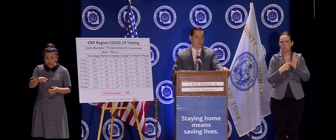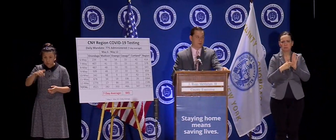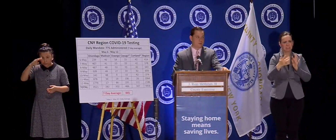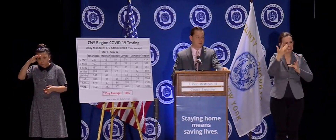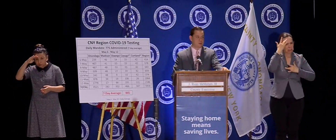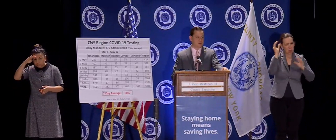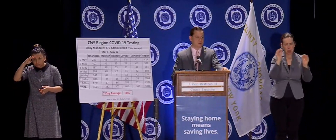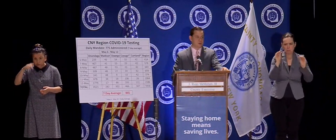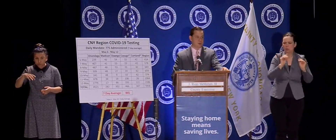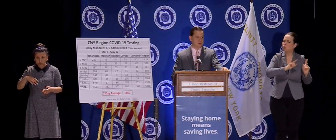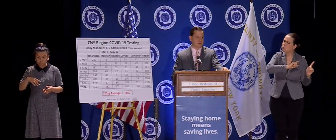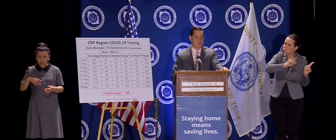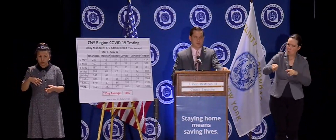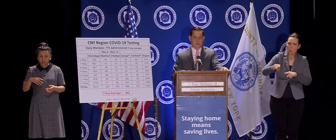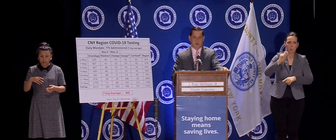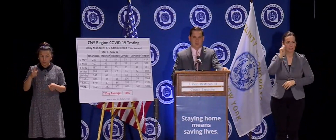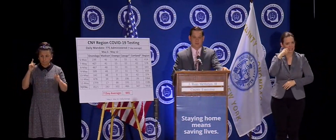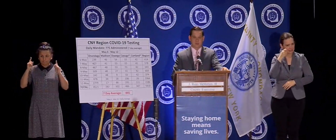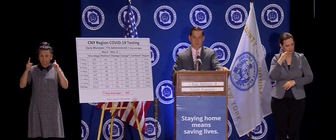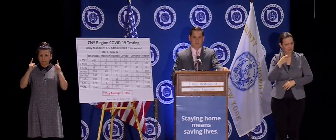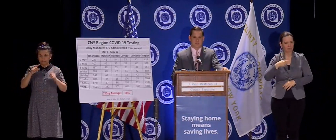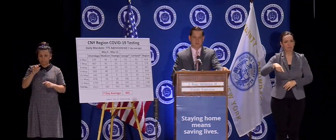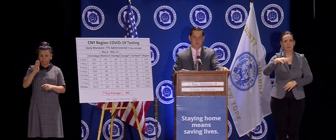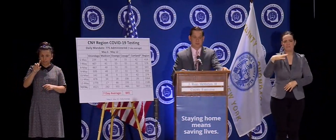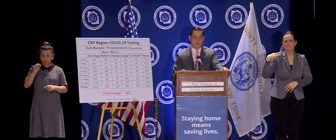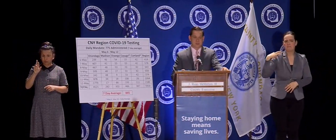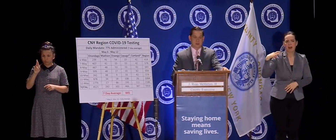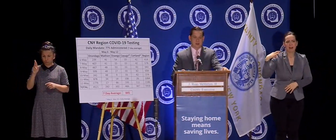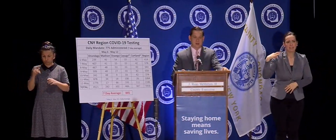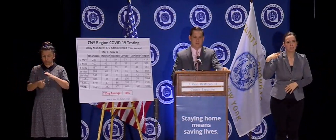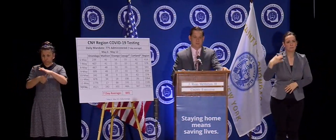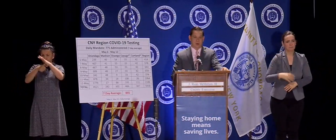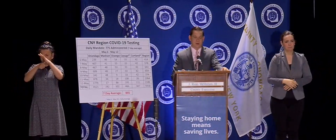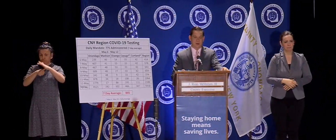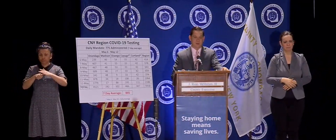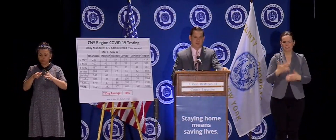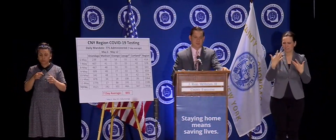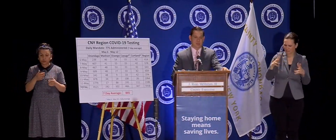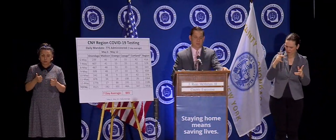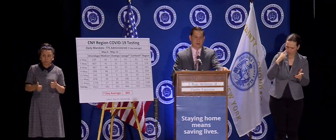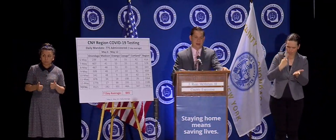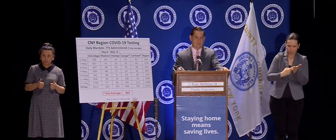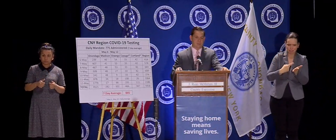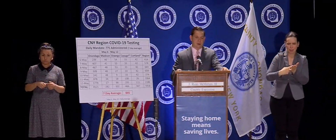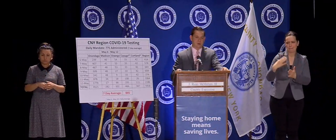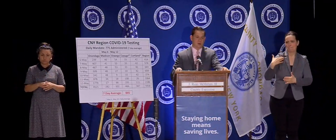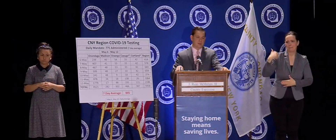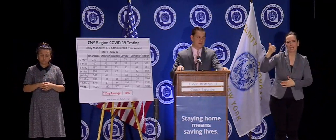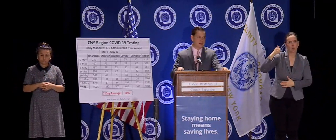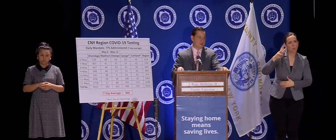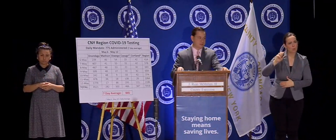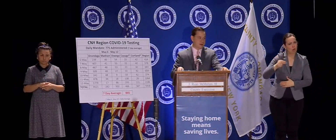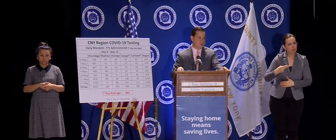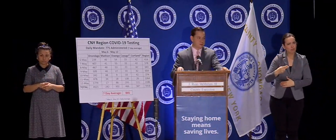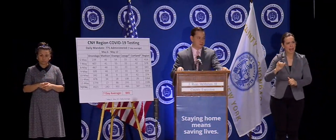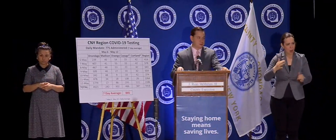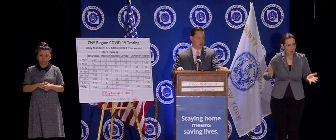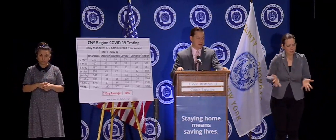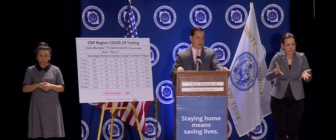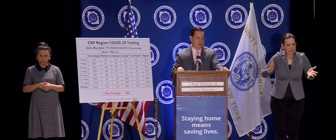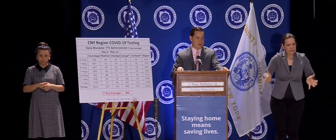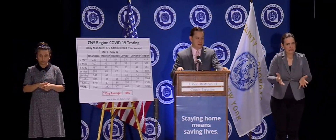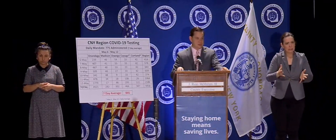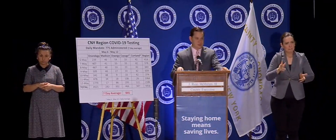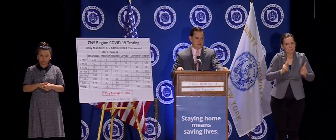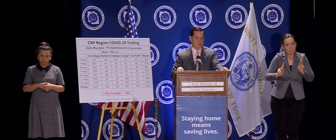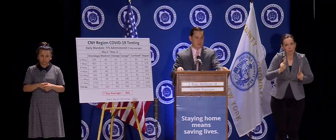Walsh about maybe doing some things with some of his teams. But I talked to Chairman Knapp about going into the southern towns.